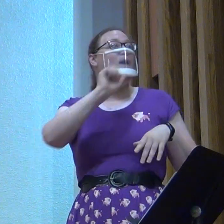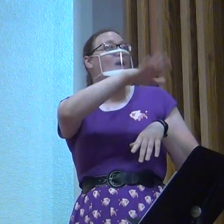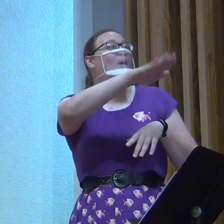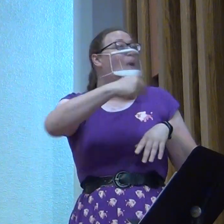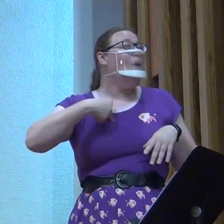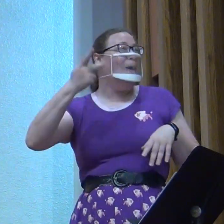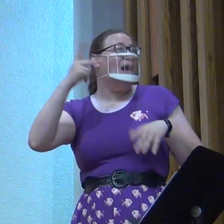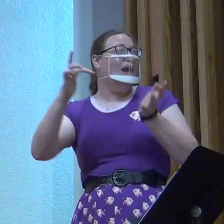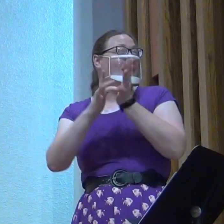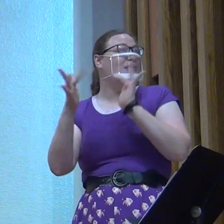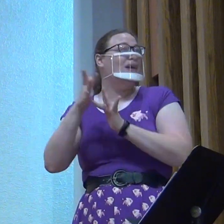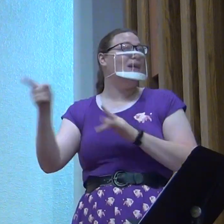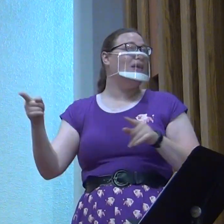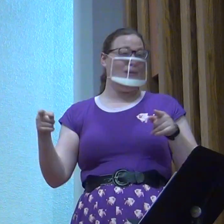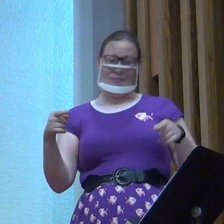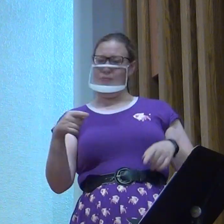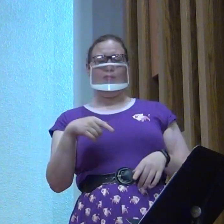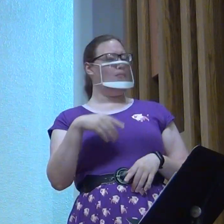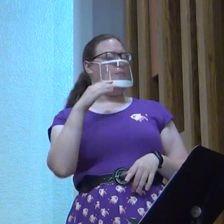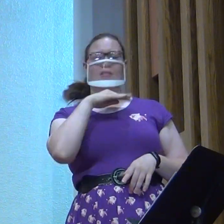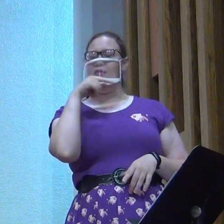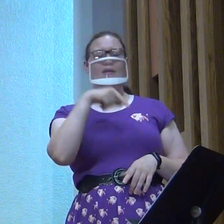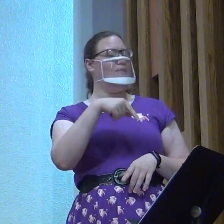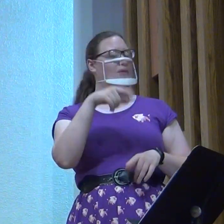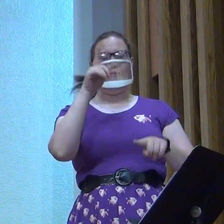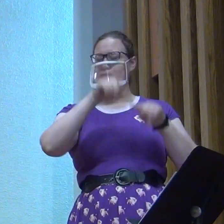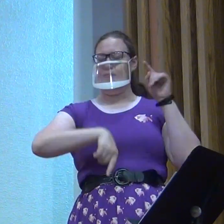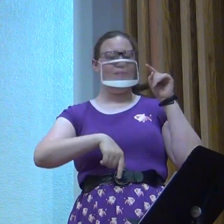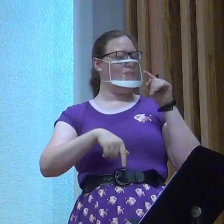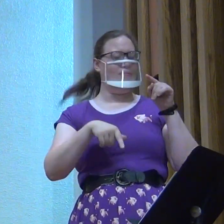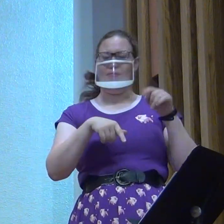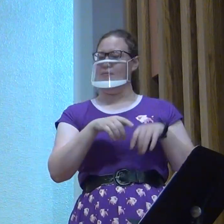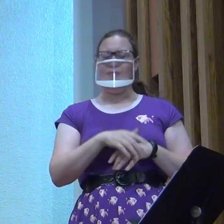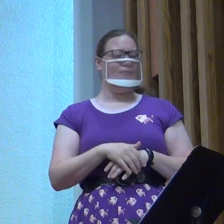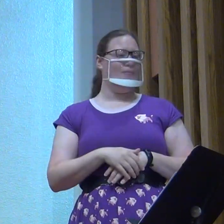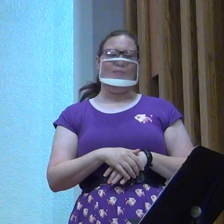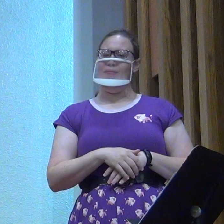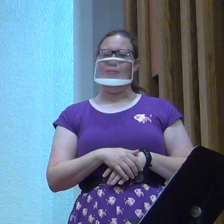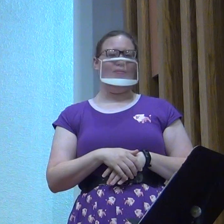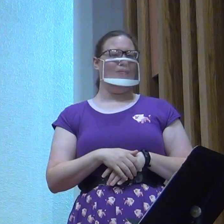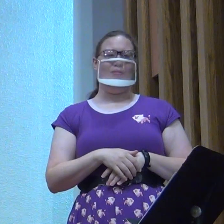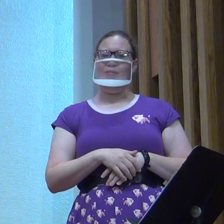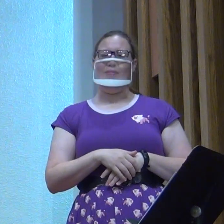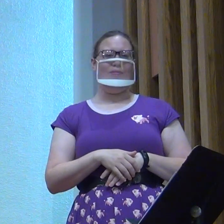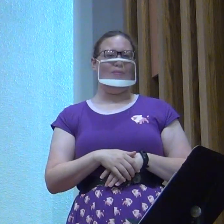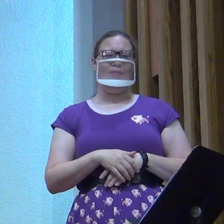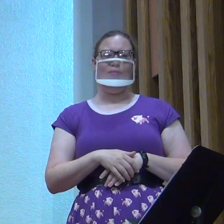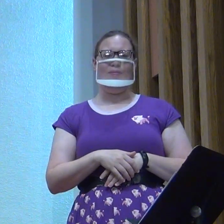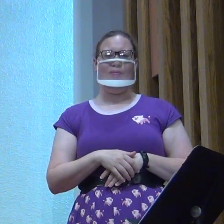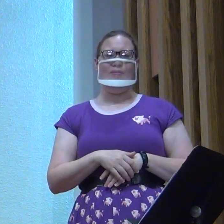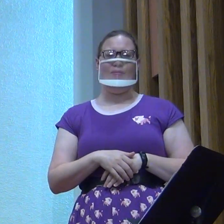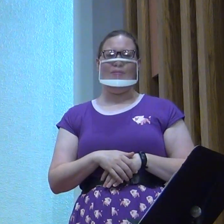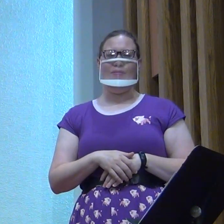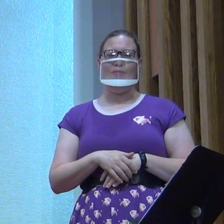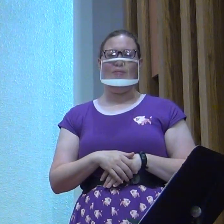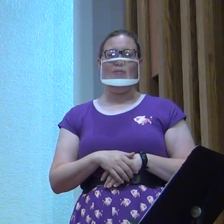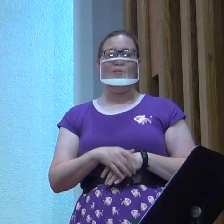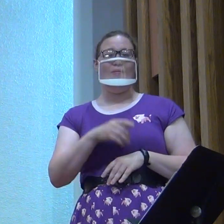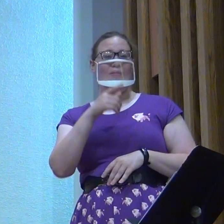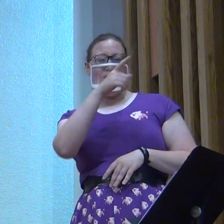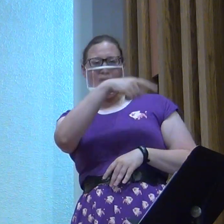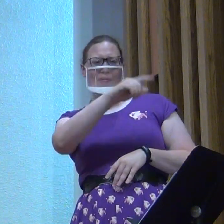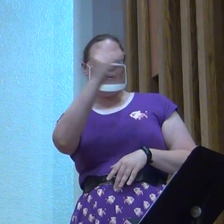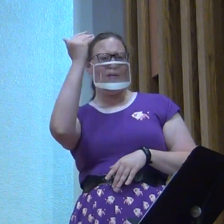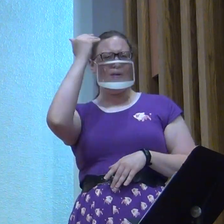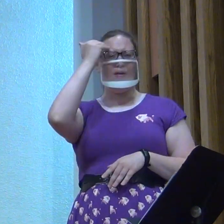them in advance not to believe those who said they had seen him. And they would know that the